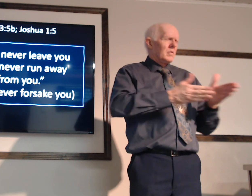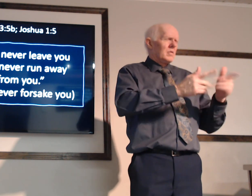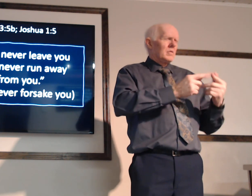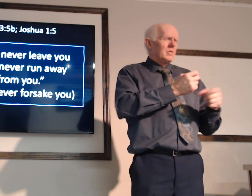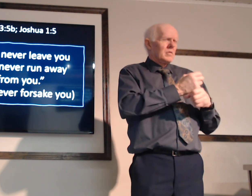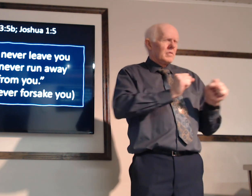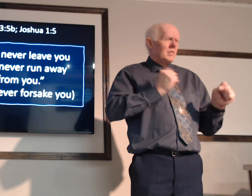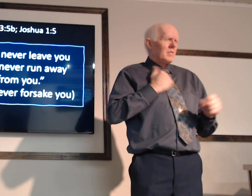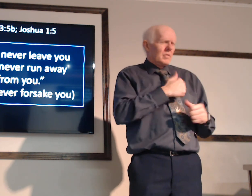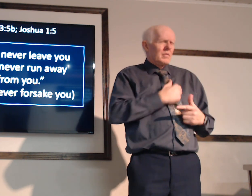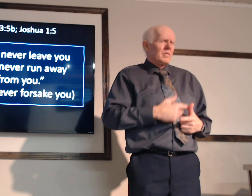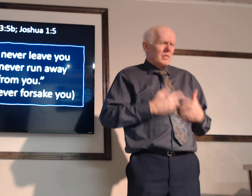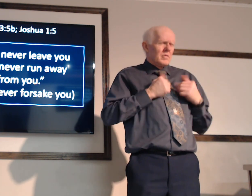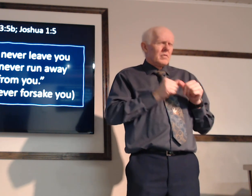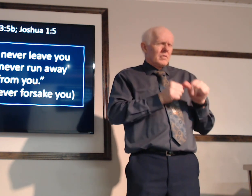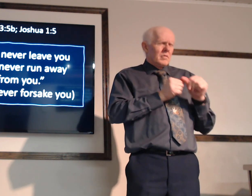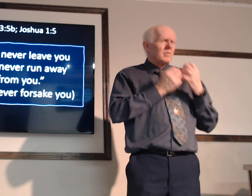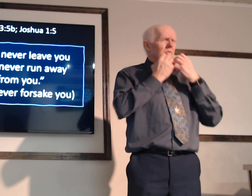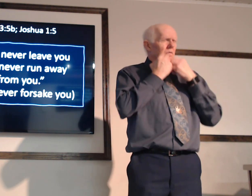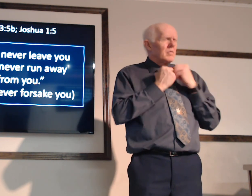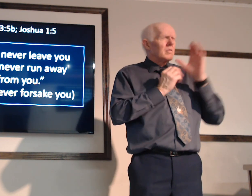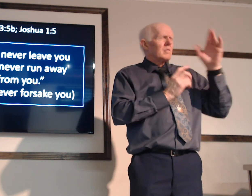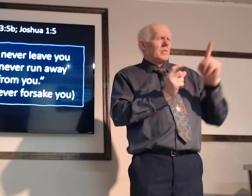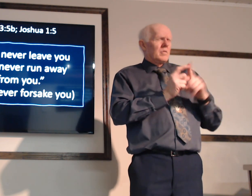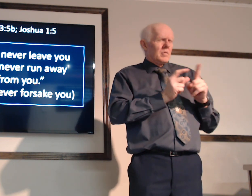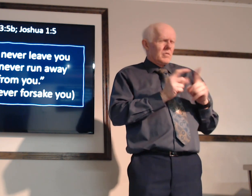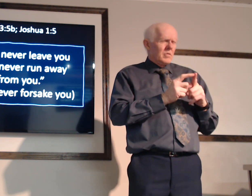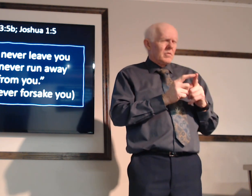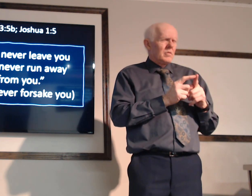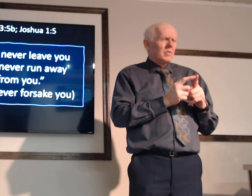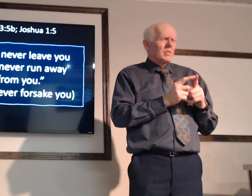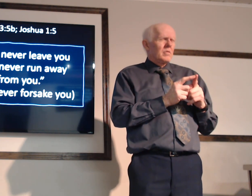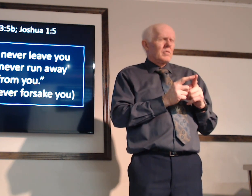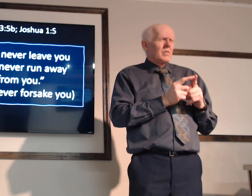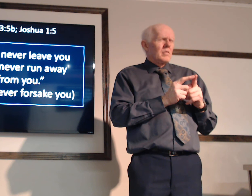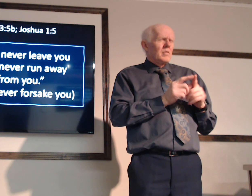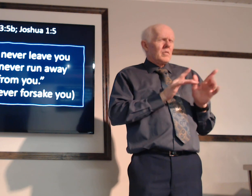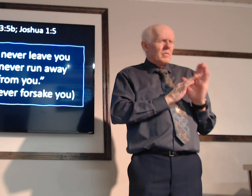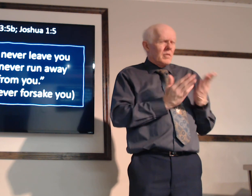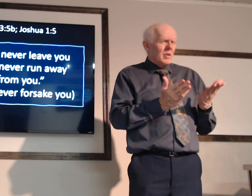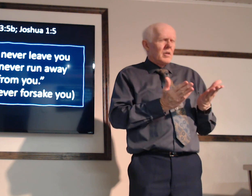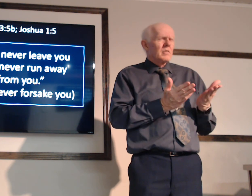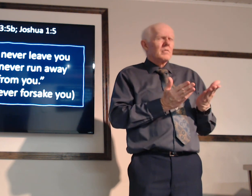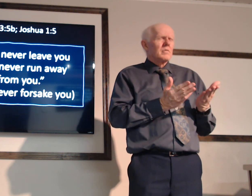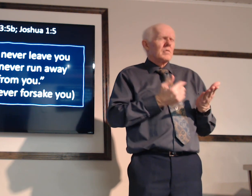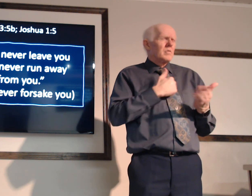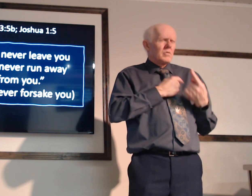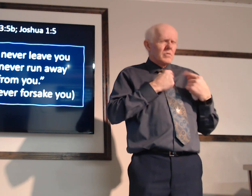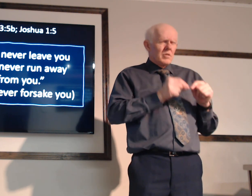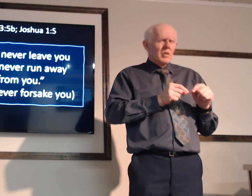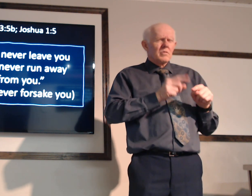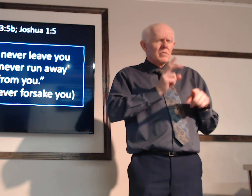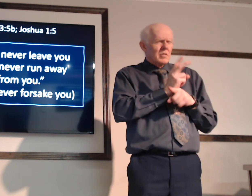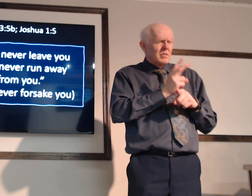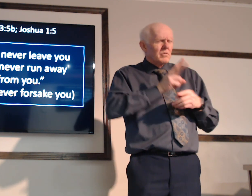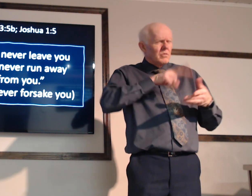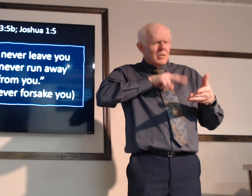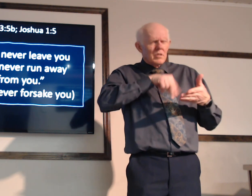way. And save our lives as we cherish Your word in the Bible and as we try to